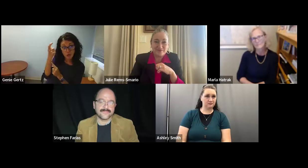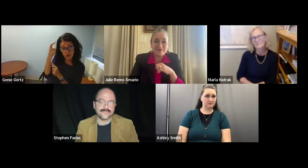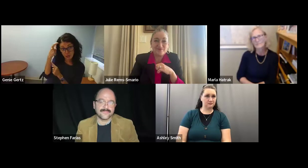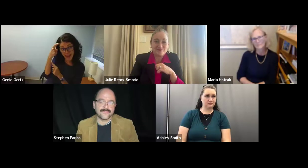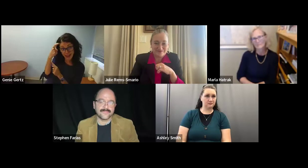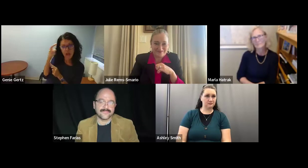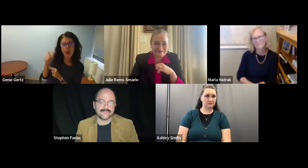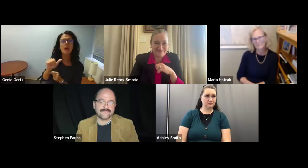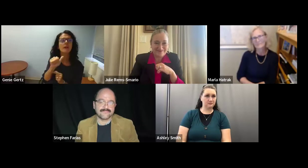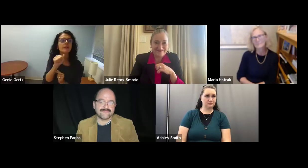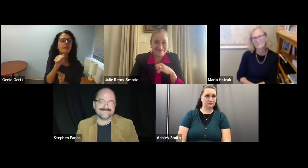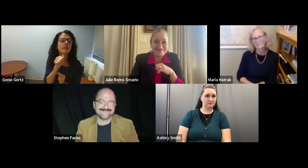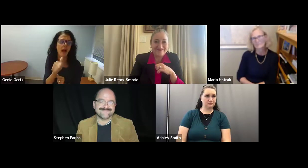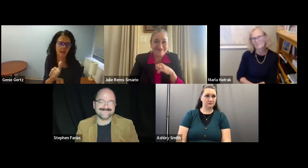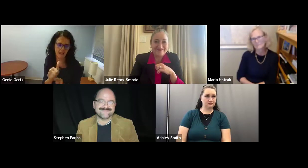The human brain